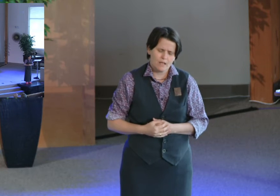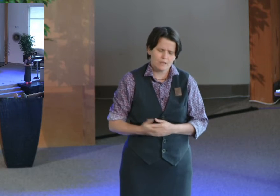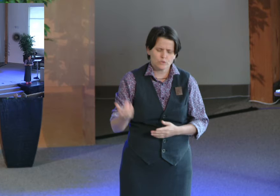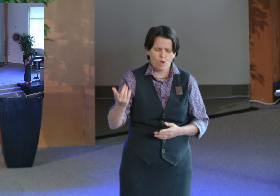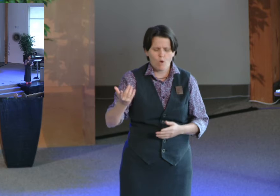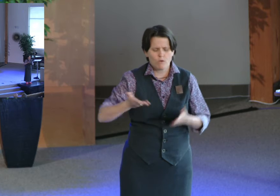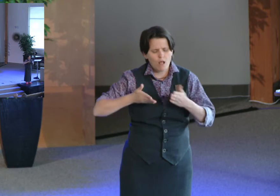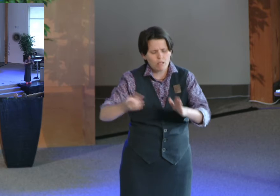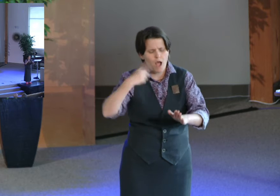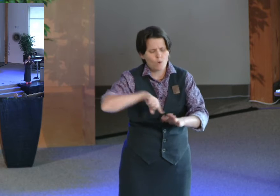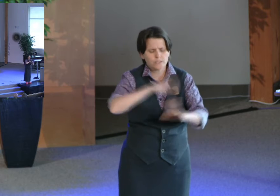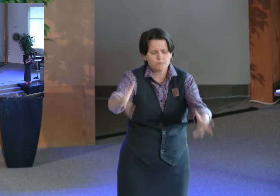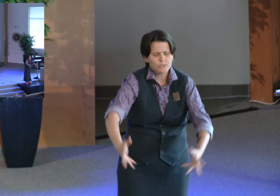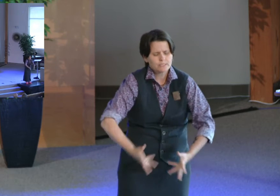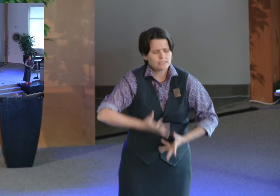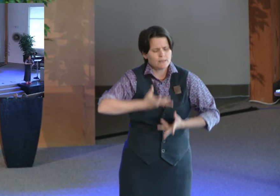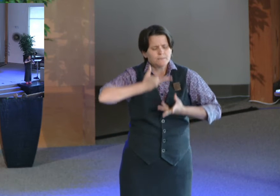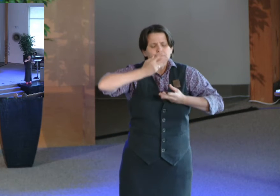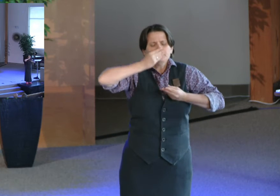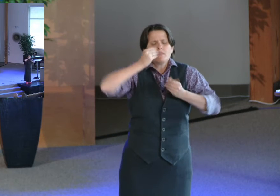On an exhale, we breathe out peace.